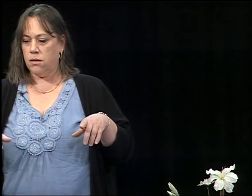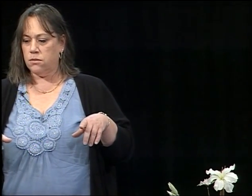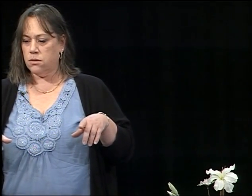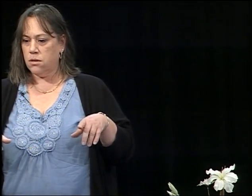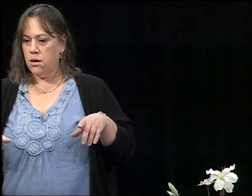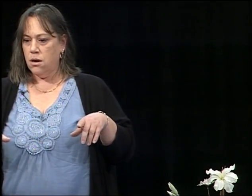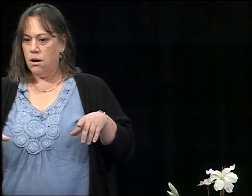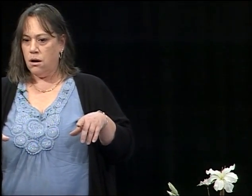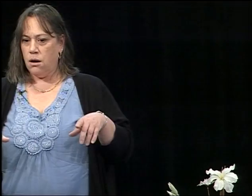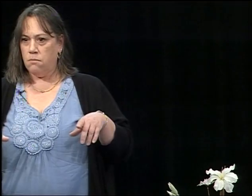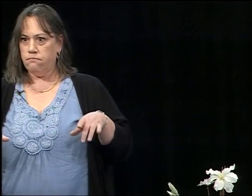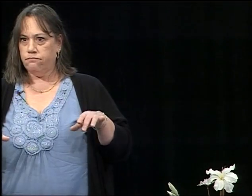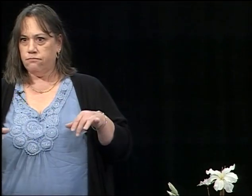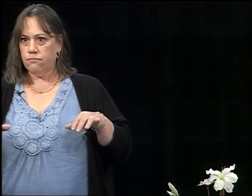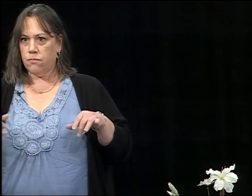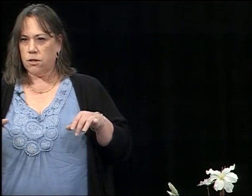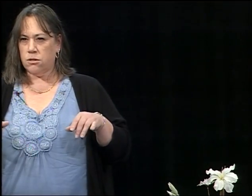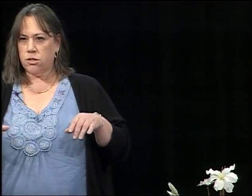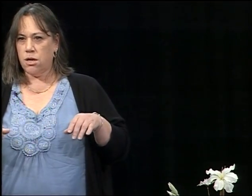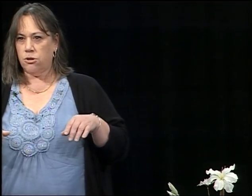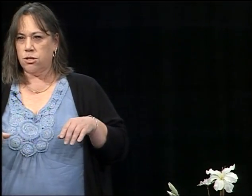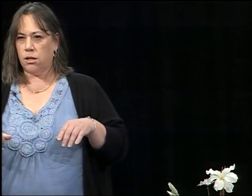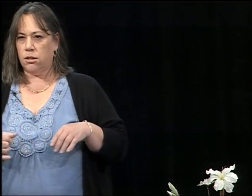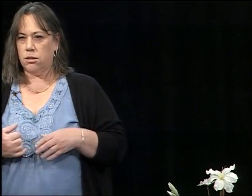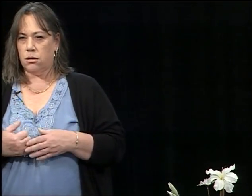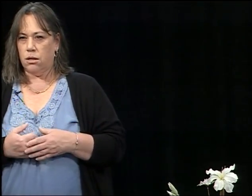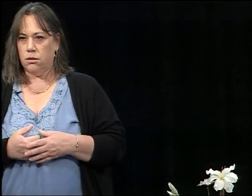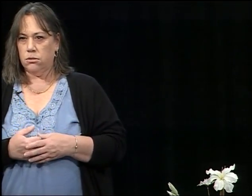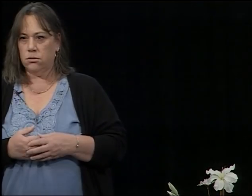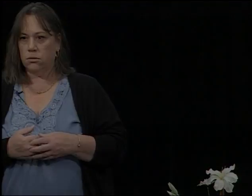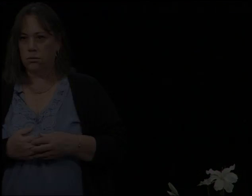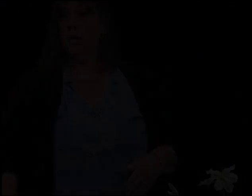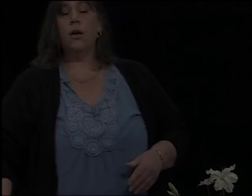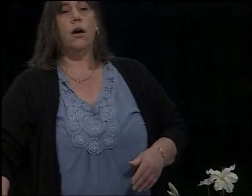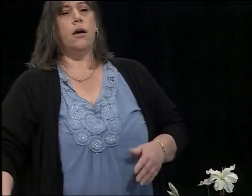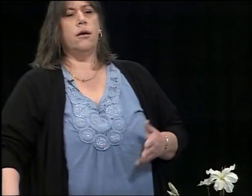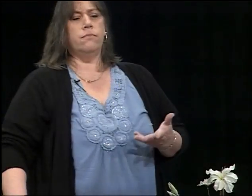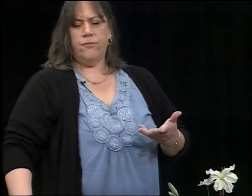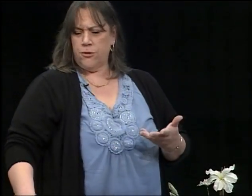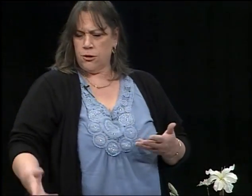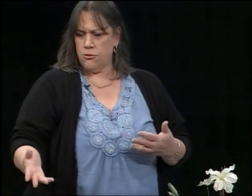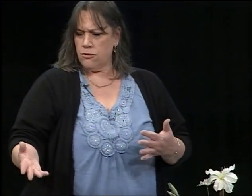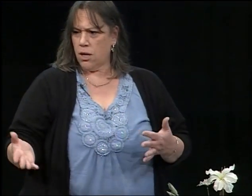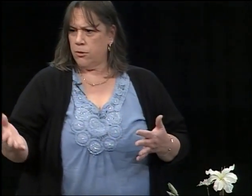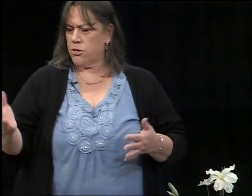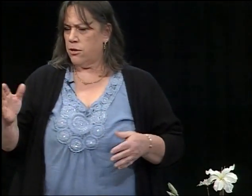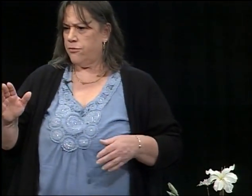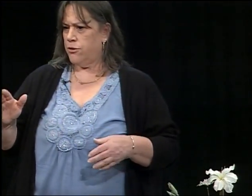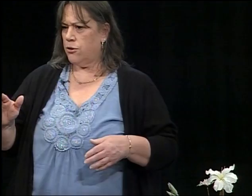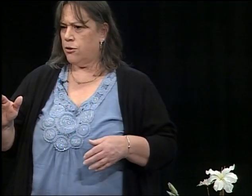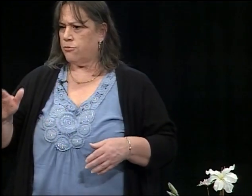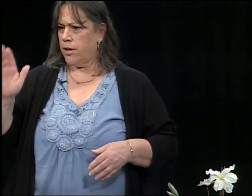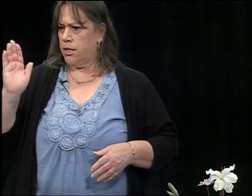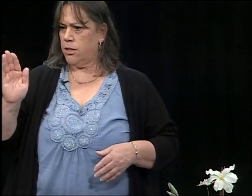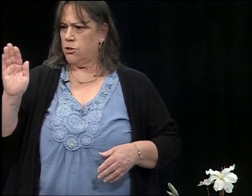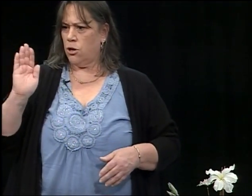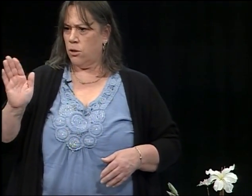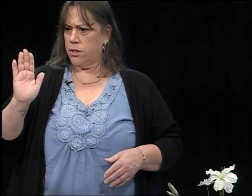and can see how your techniques are. For your newcomers, if you're right-handed, you always